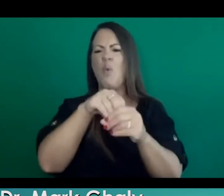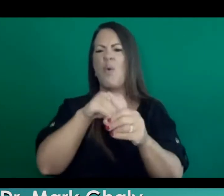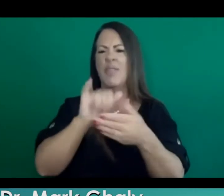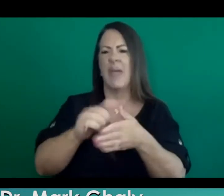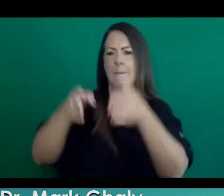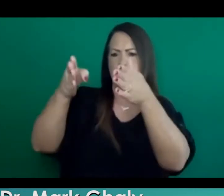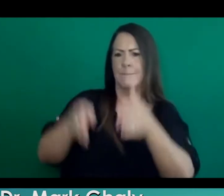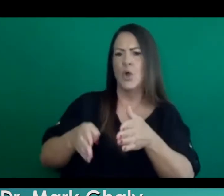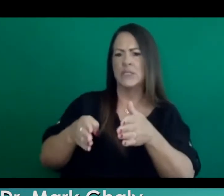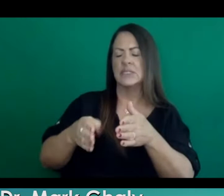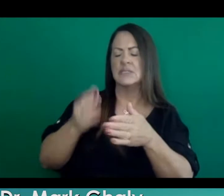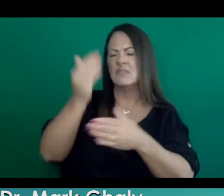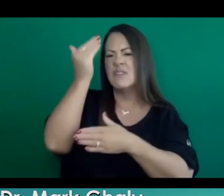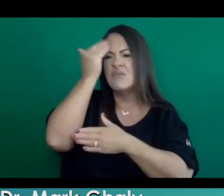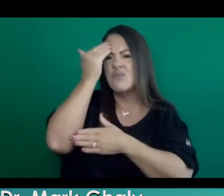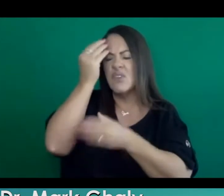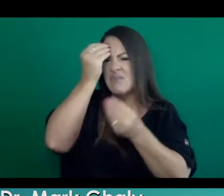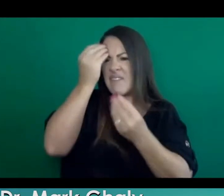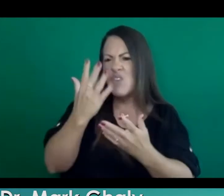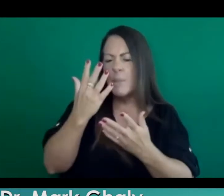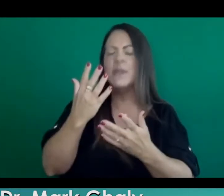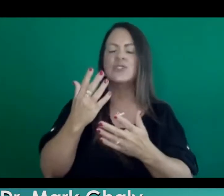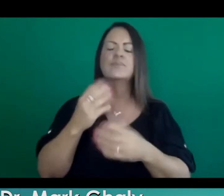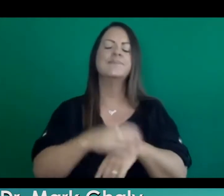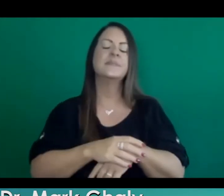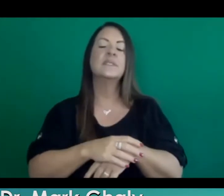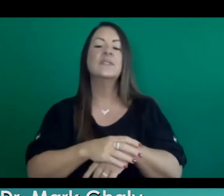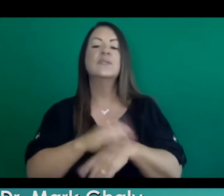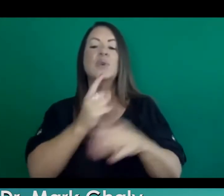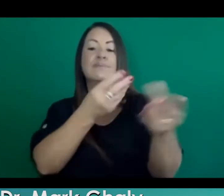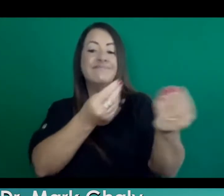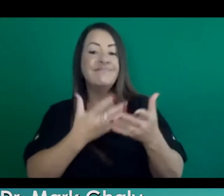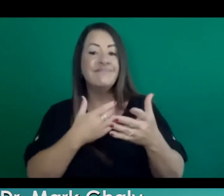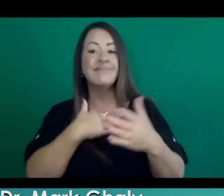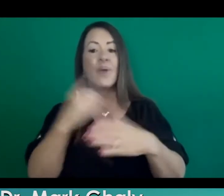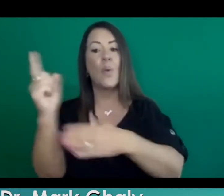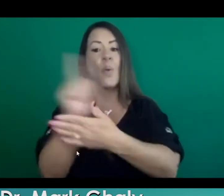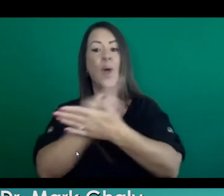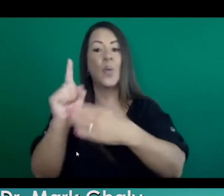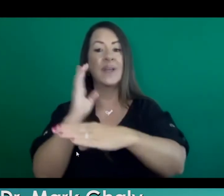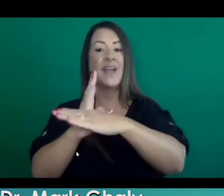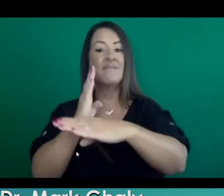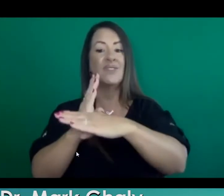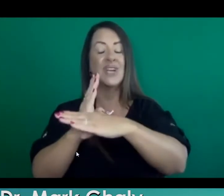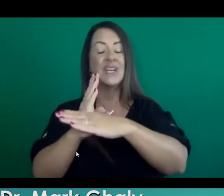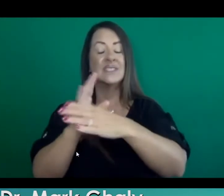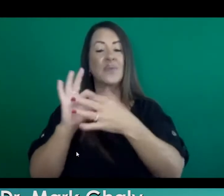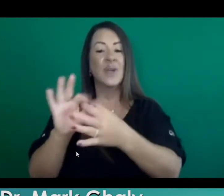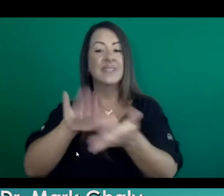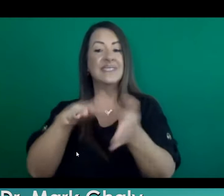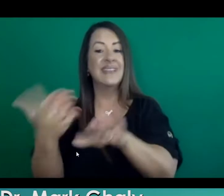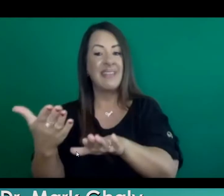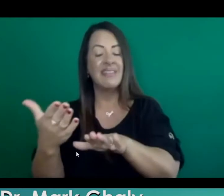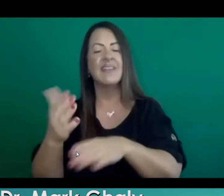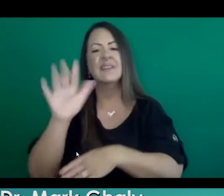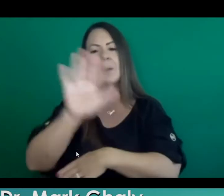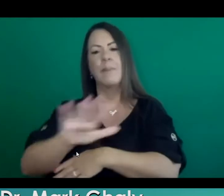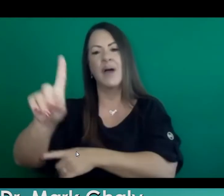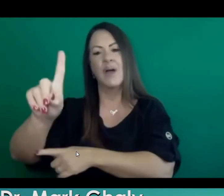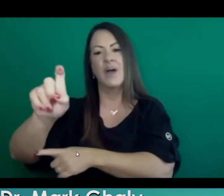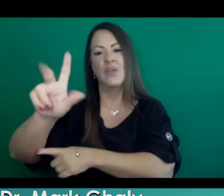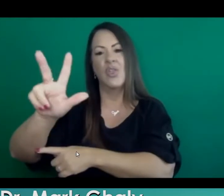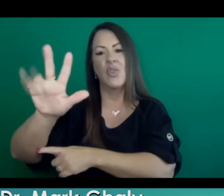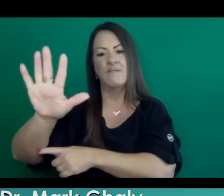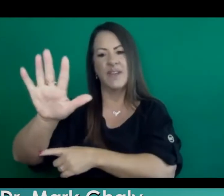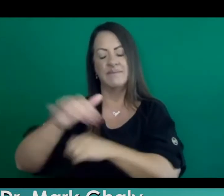person who did die. Our 7-day average for deaths in California as it relates to COVID-19 is 131.